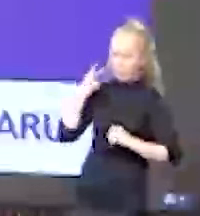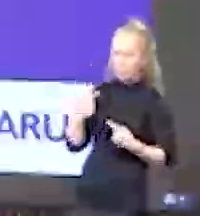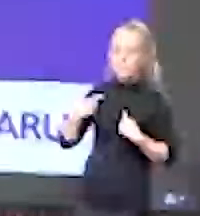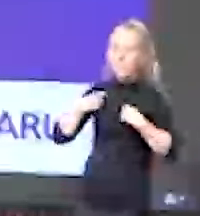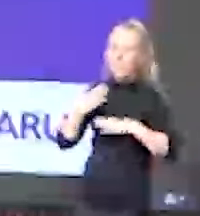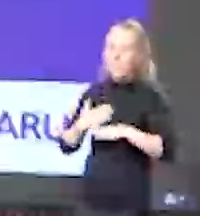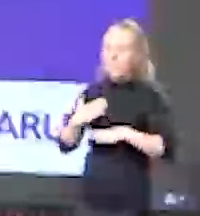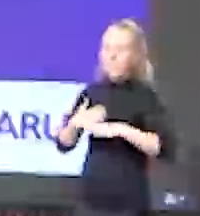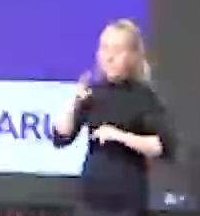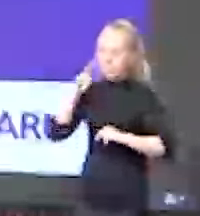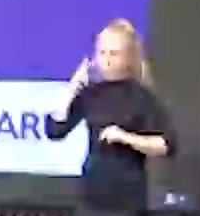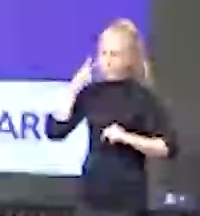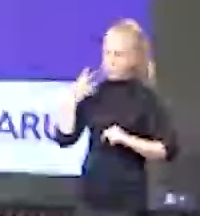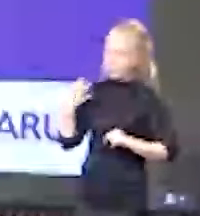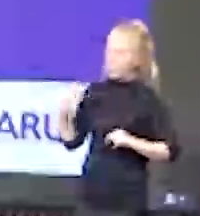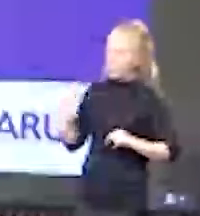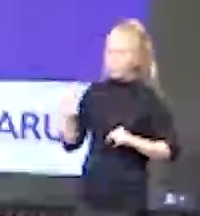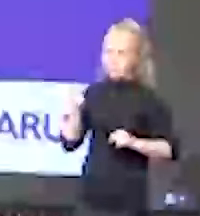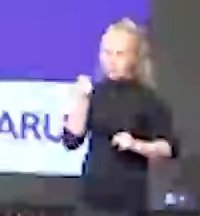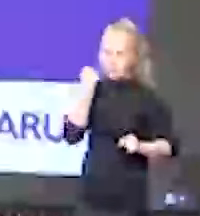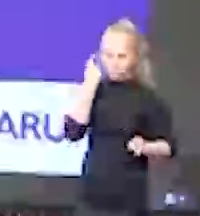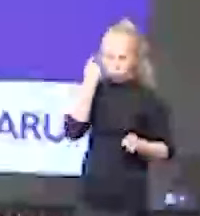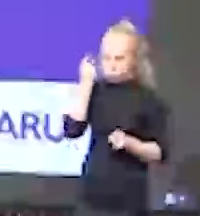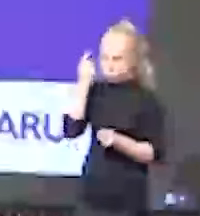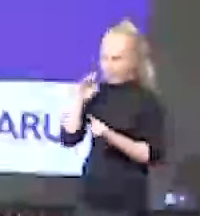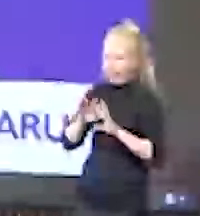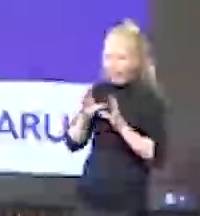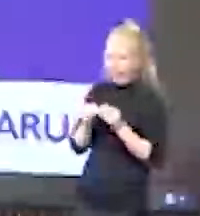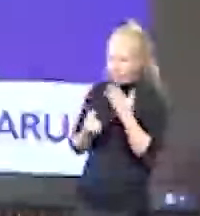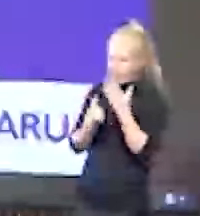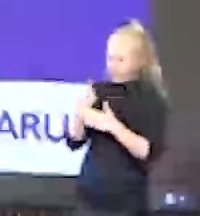got to be across everything that's happening in your communities.